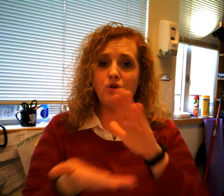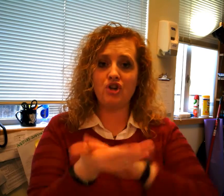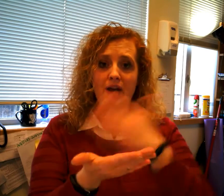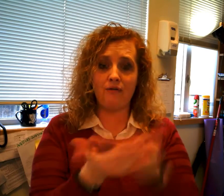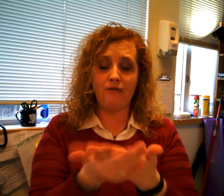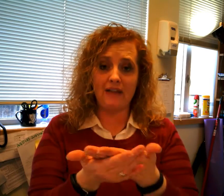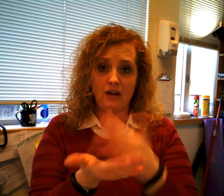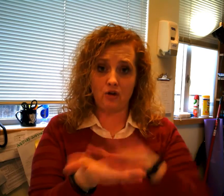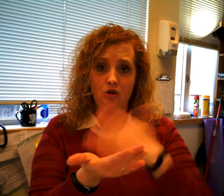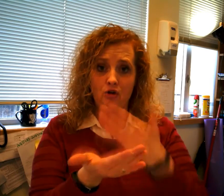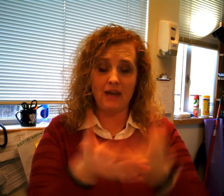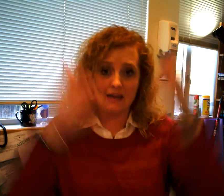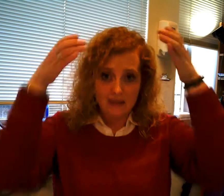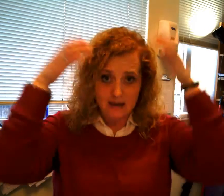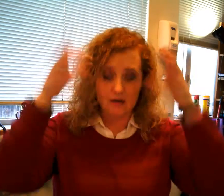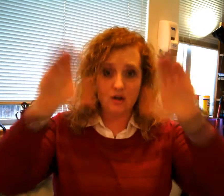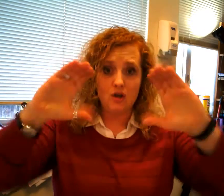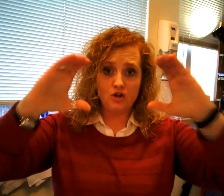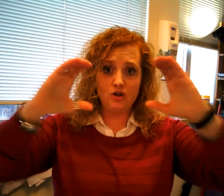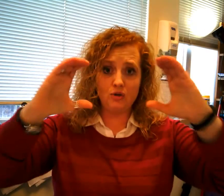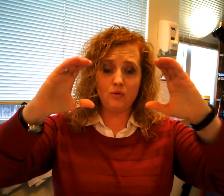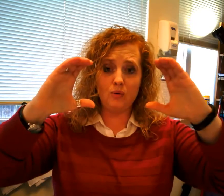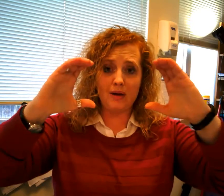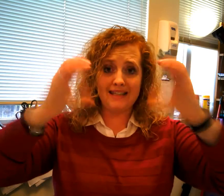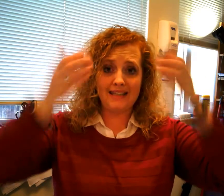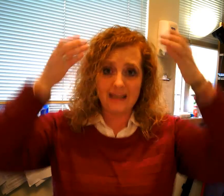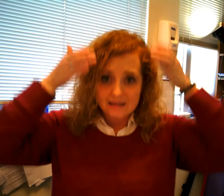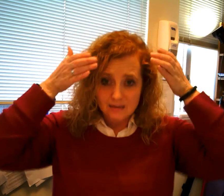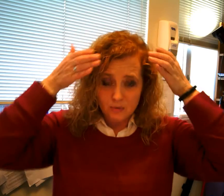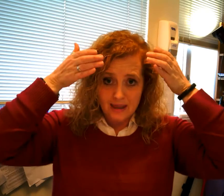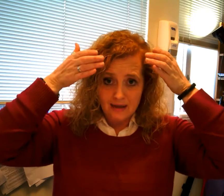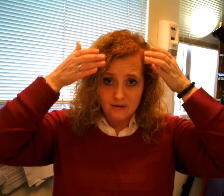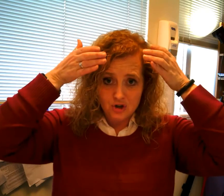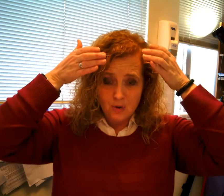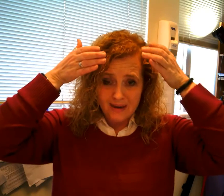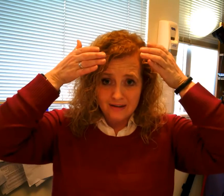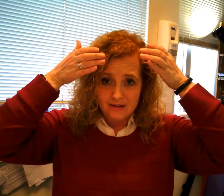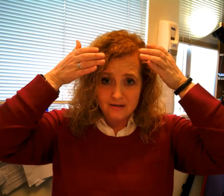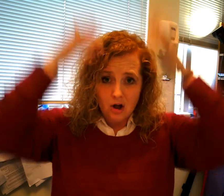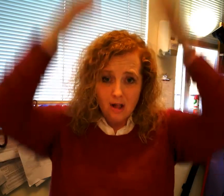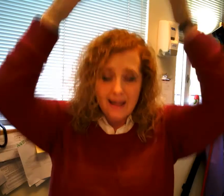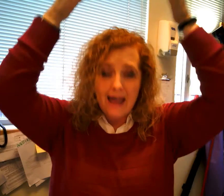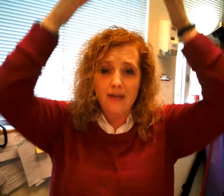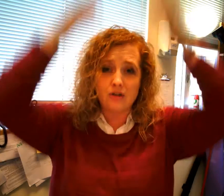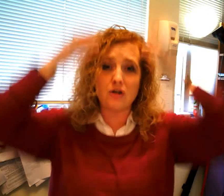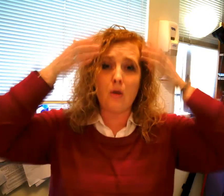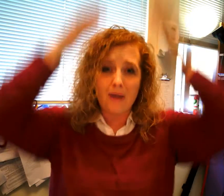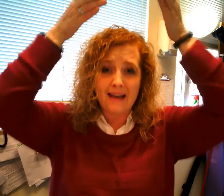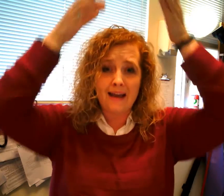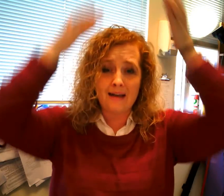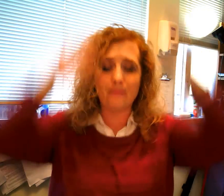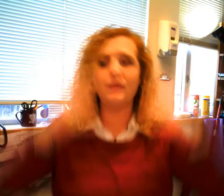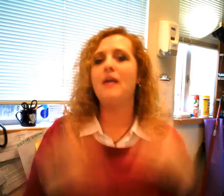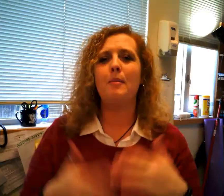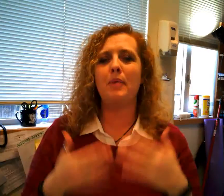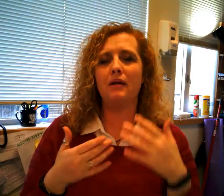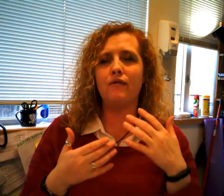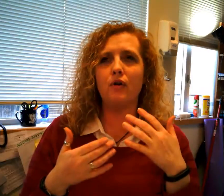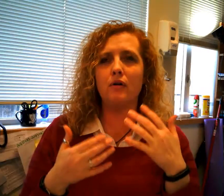chef, like cook, and then two C's with the showing the tall hat, the tall white hat. But for